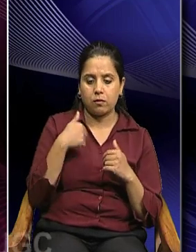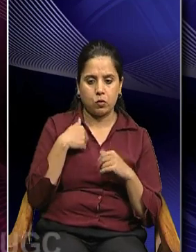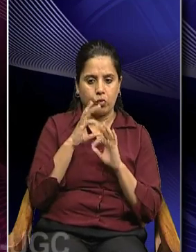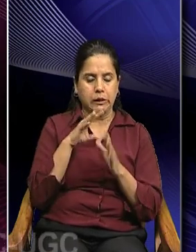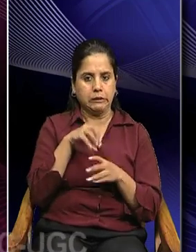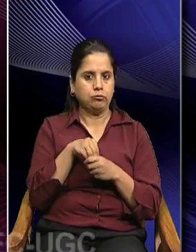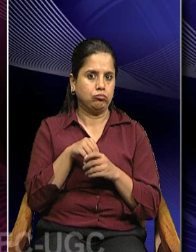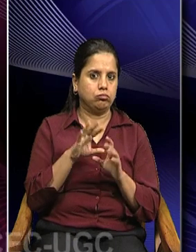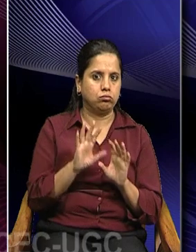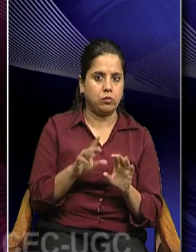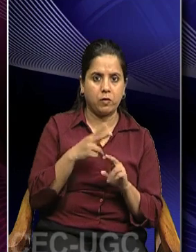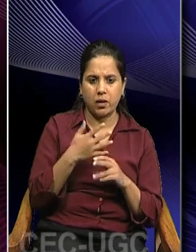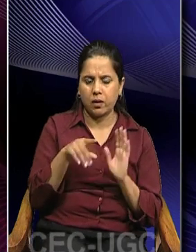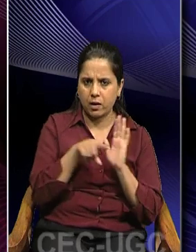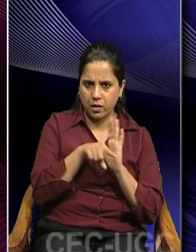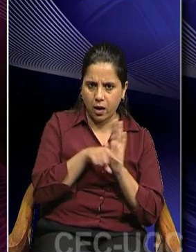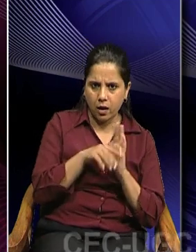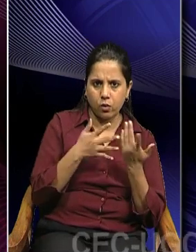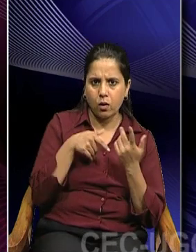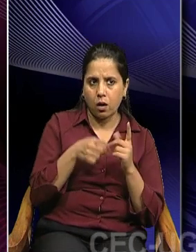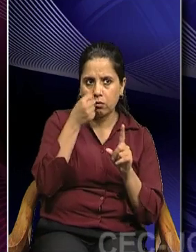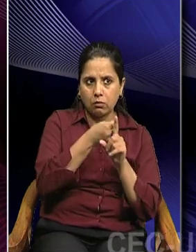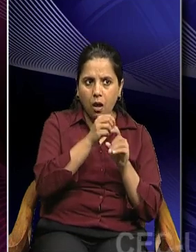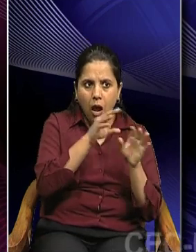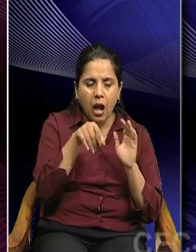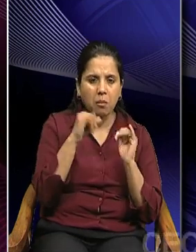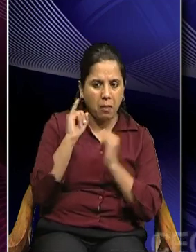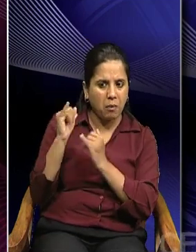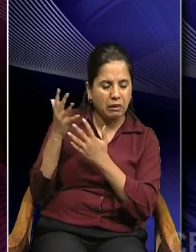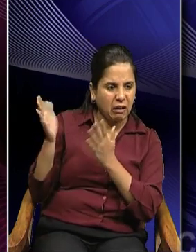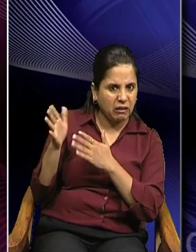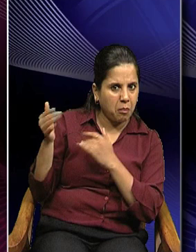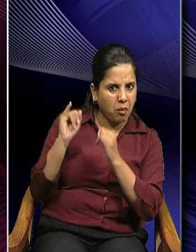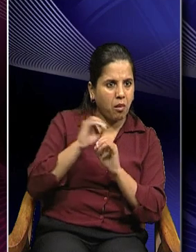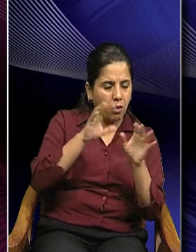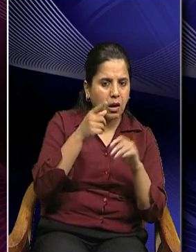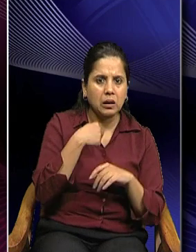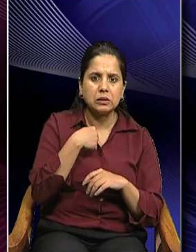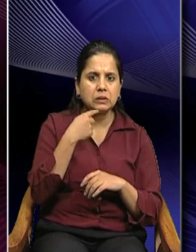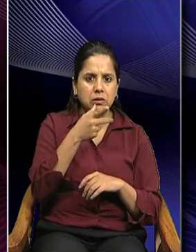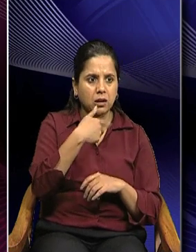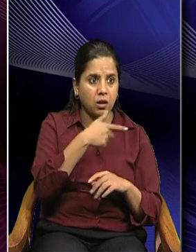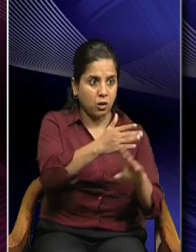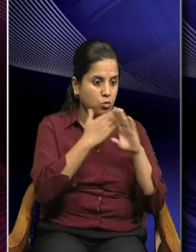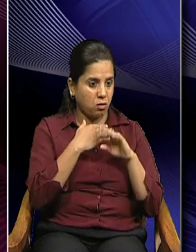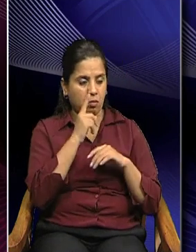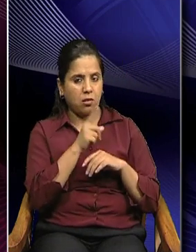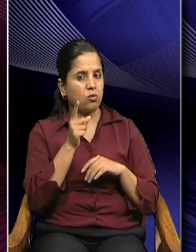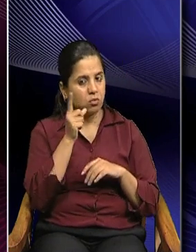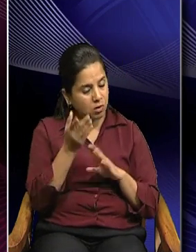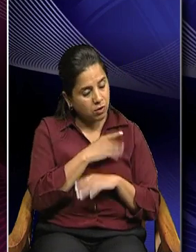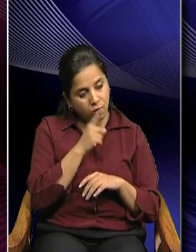there. If there is some negative advocacy is going on, you cannot say that no, I won't go and defend. You have to go and